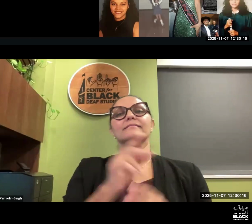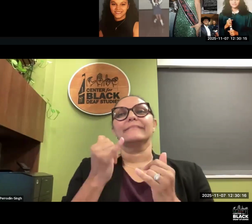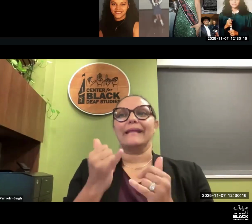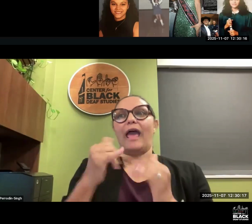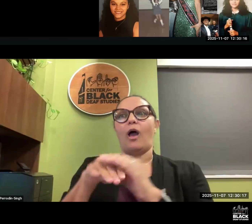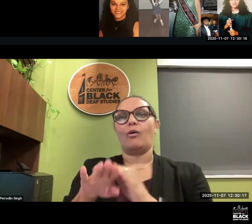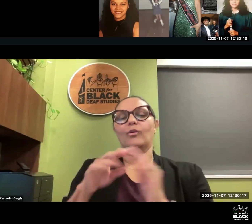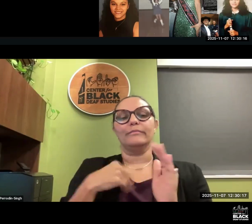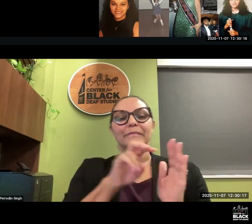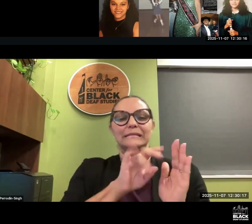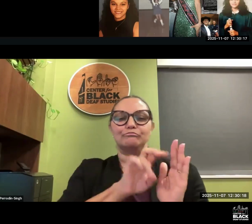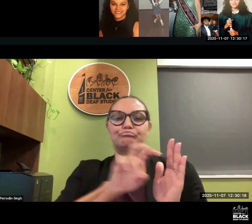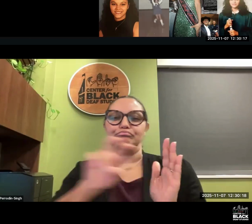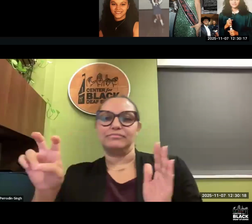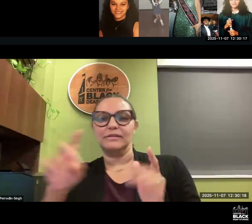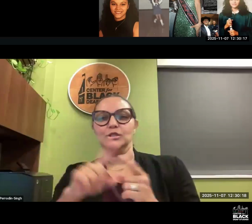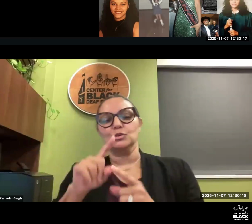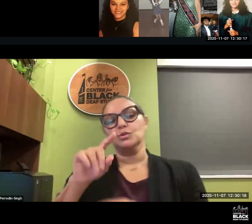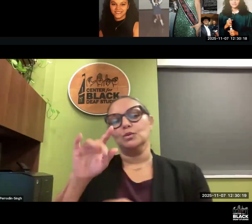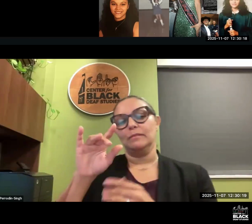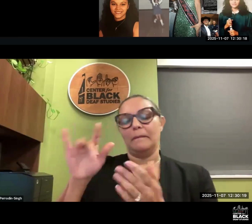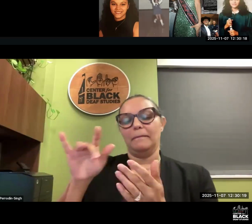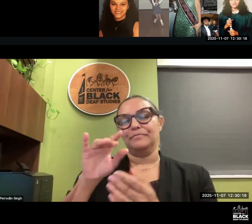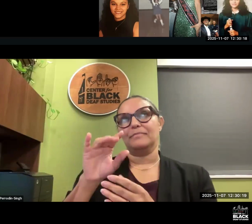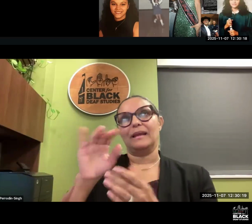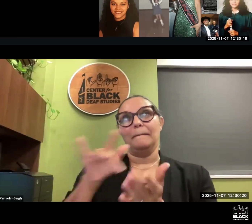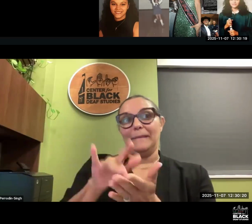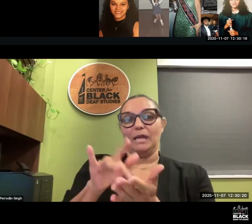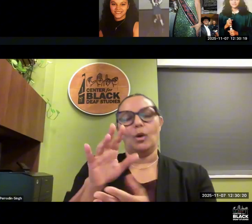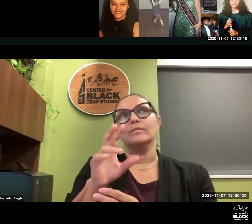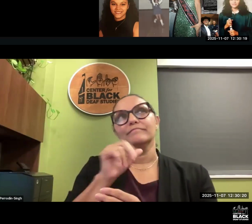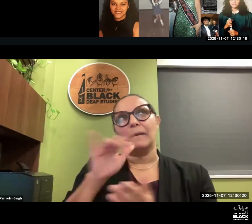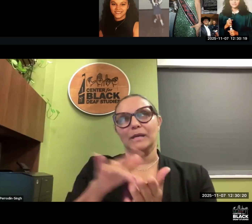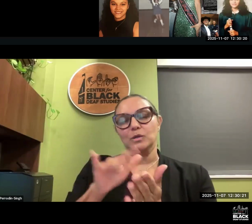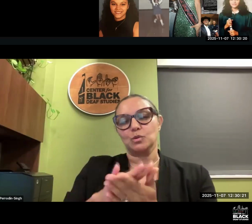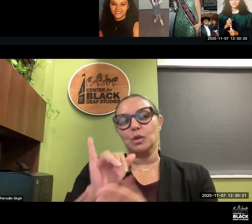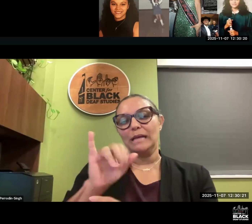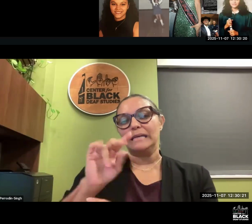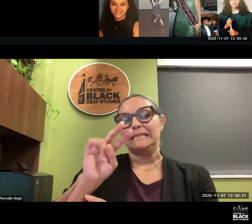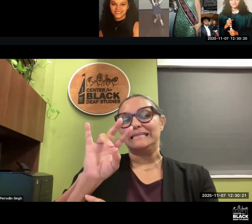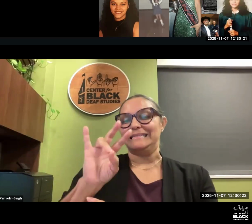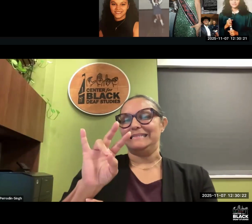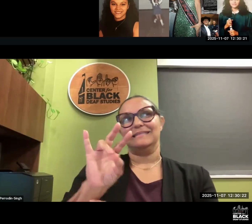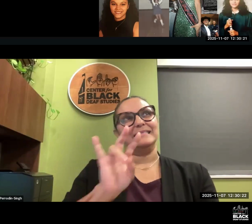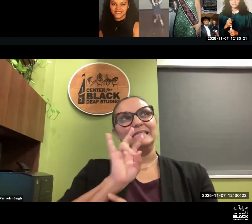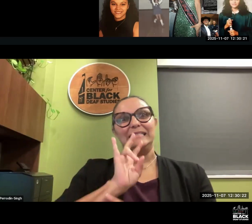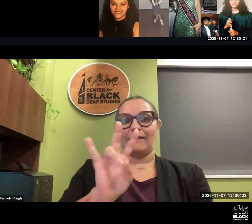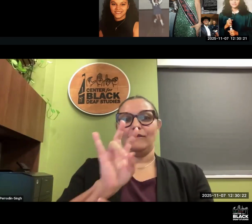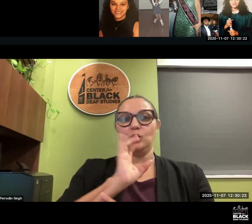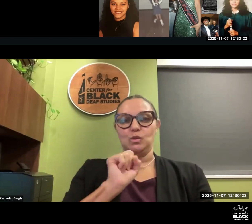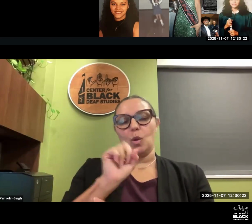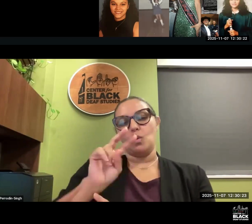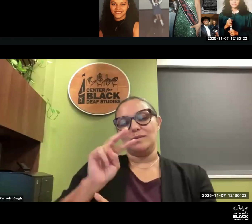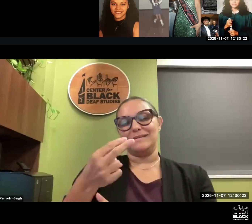And so after the Head Start program, I was enrolled into kindergarten through many years.